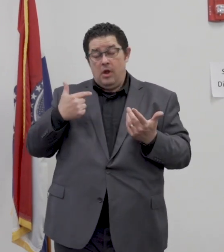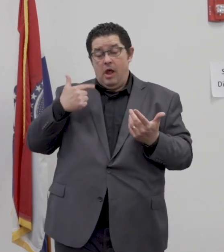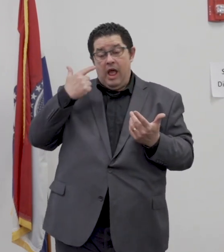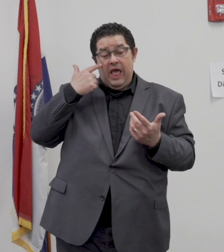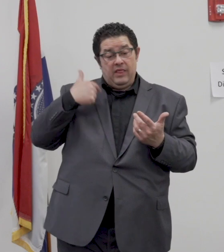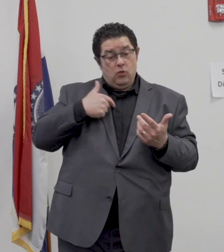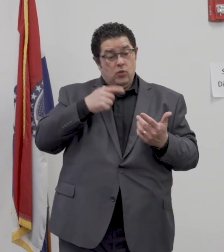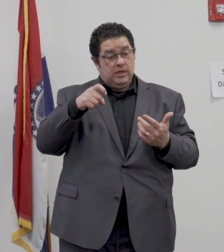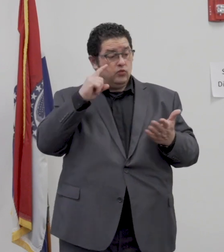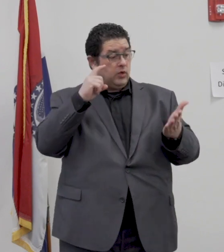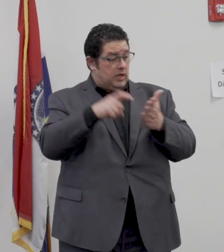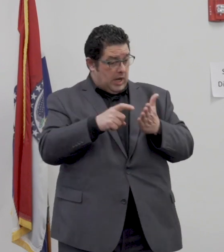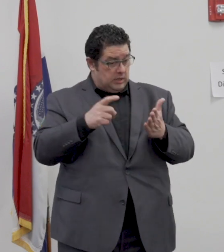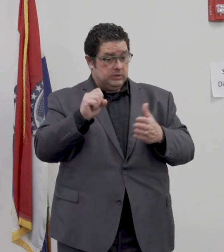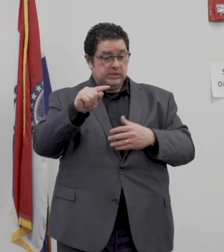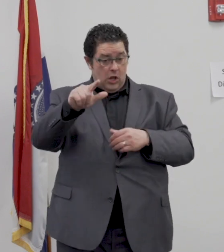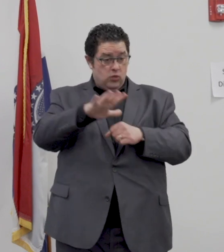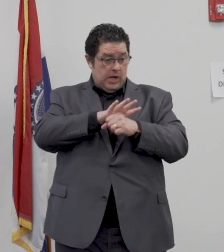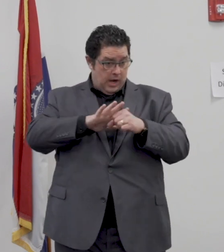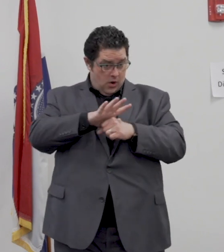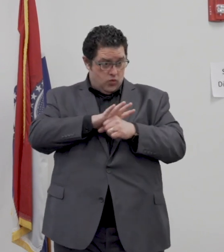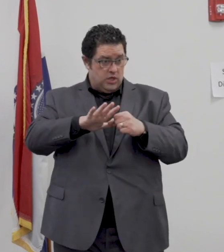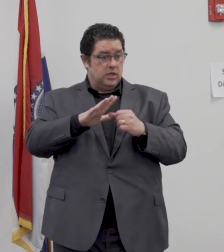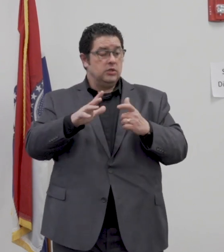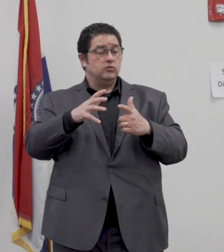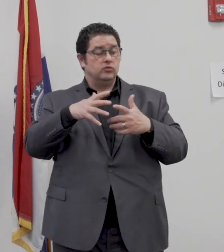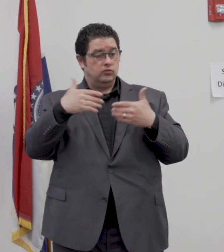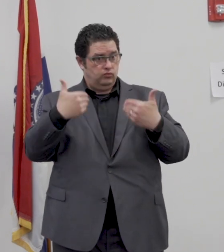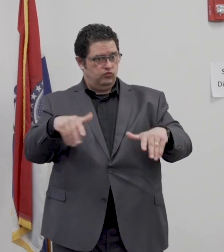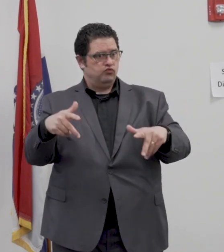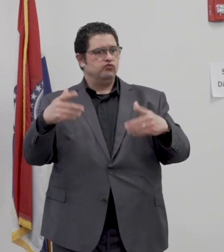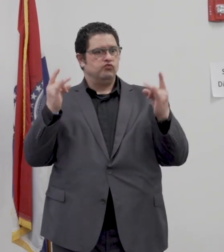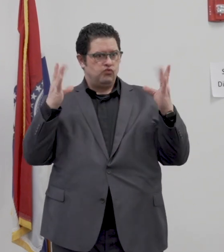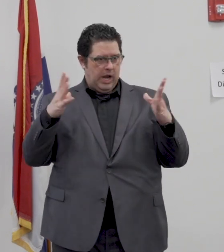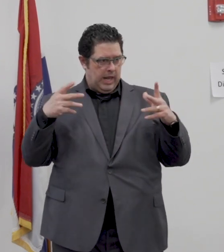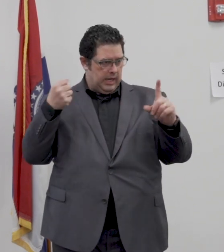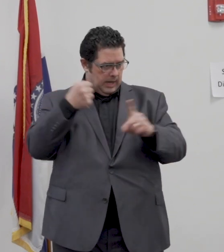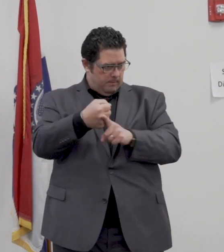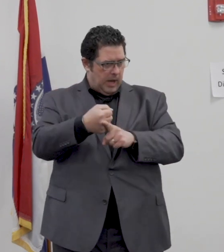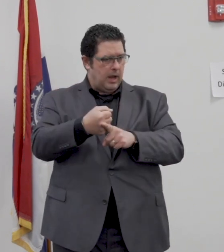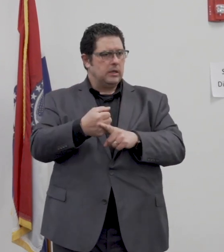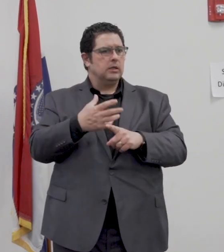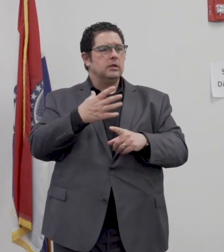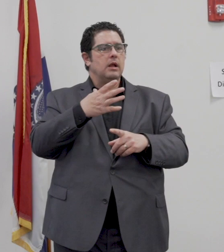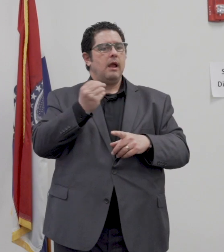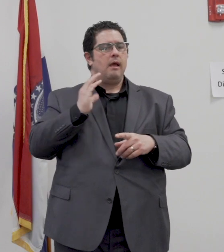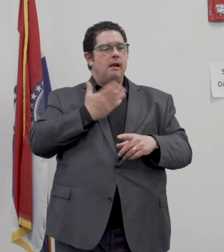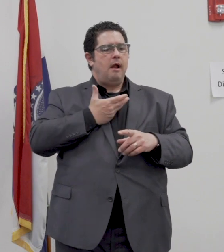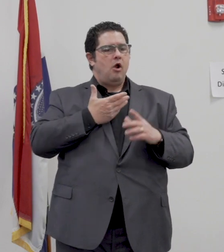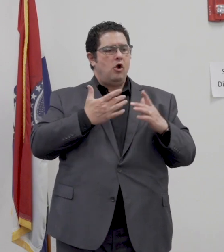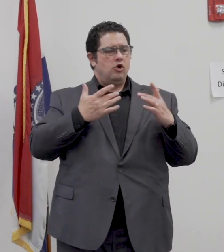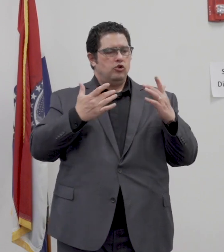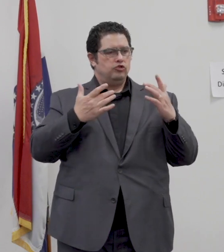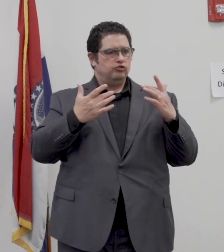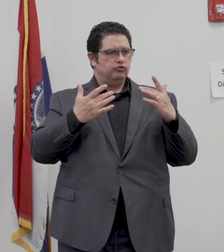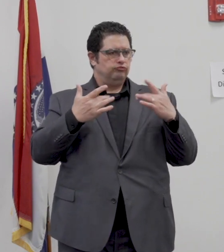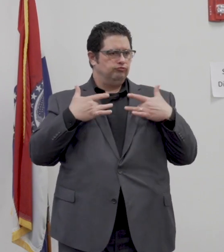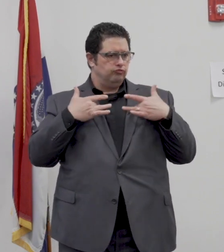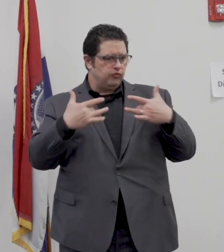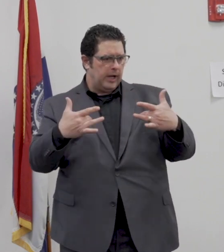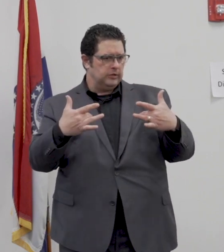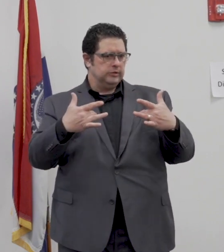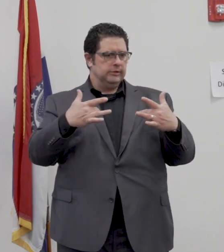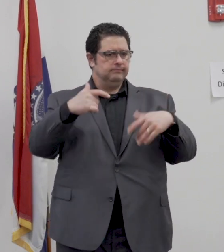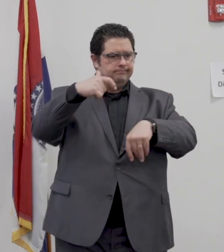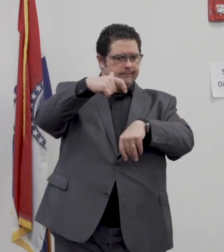is still greatly impacted, and that our reopening strategy and our reopening timeline depends on our